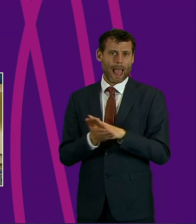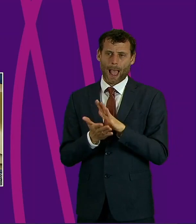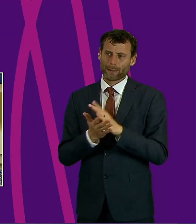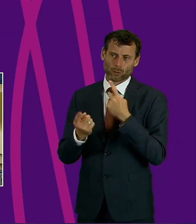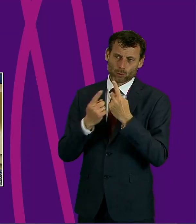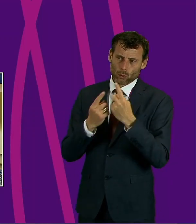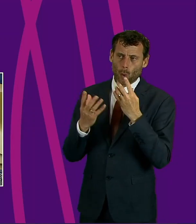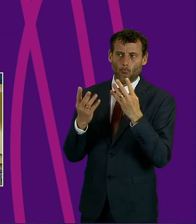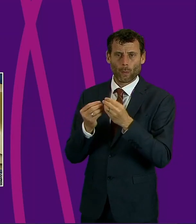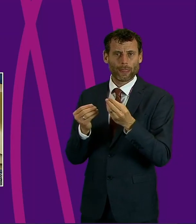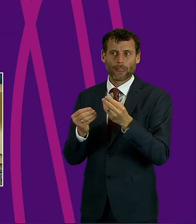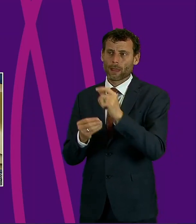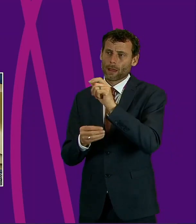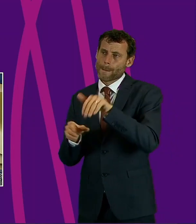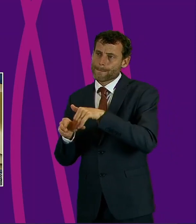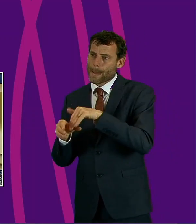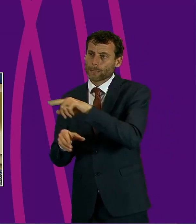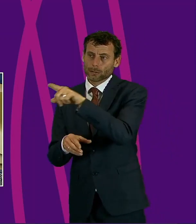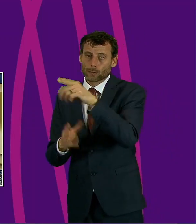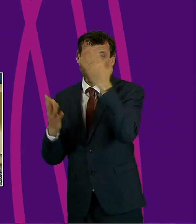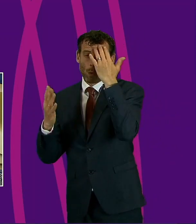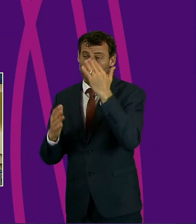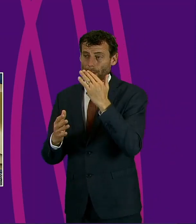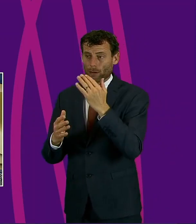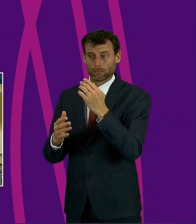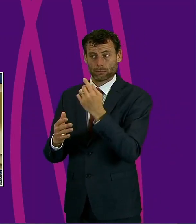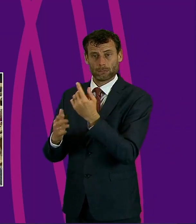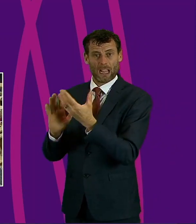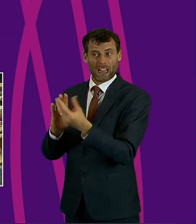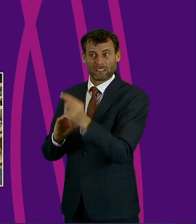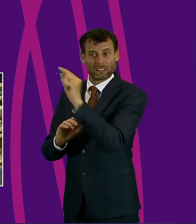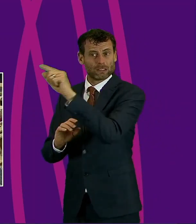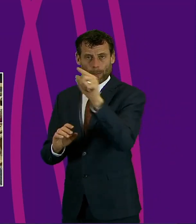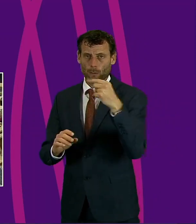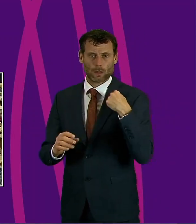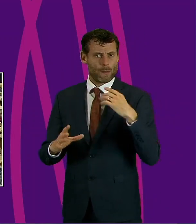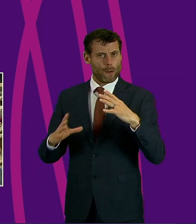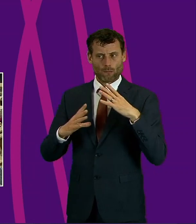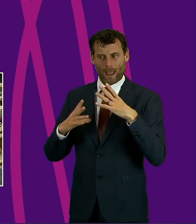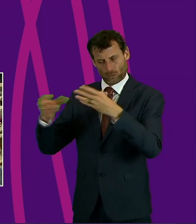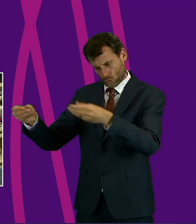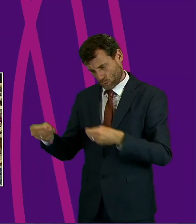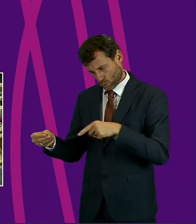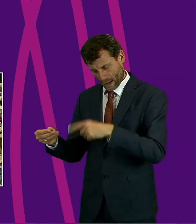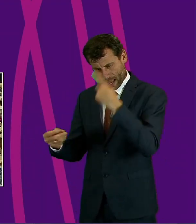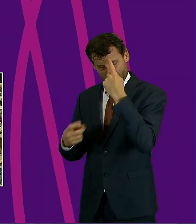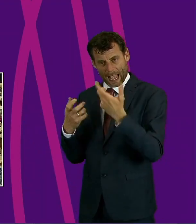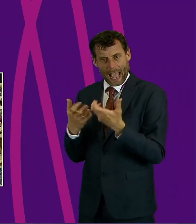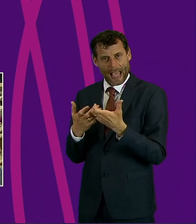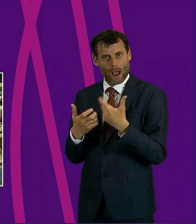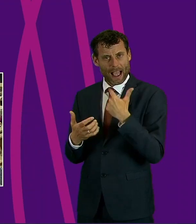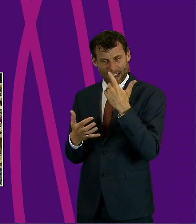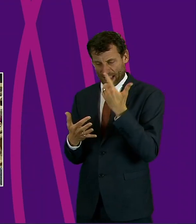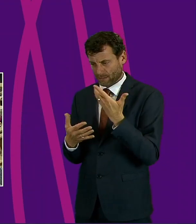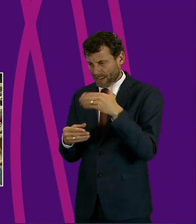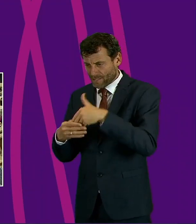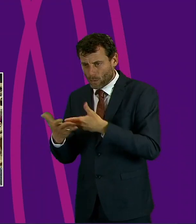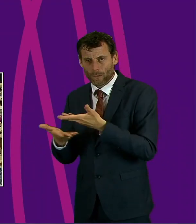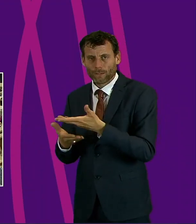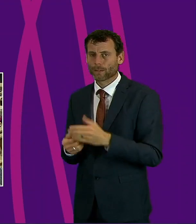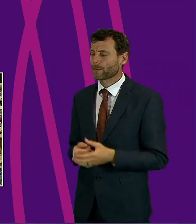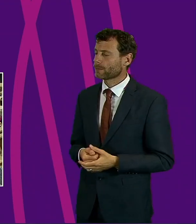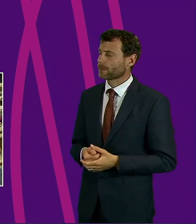this with members whose constituencies and constituents are affected. Alec Rowley, to be followed by Christine Graham. Thank you, Presiding Officer. The